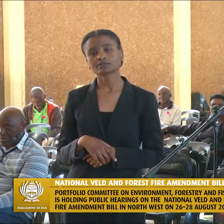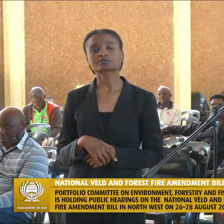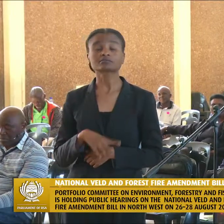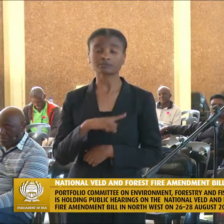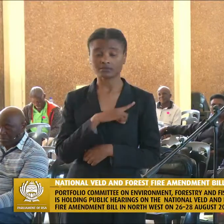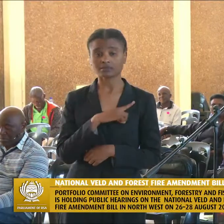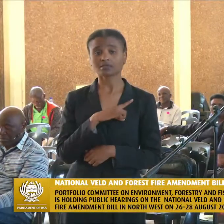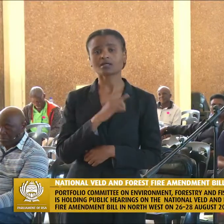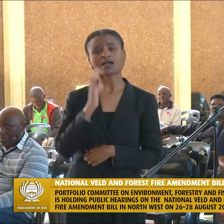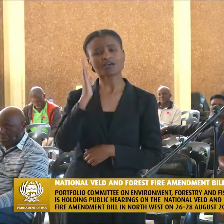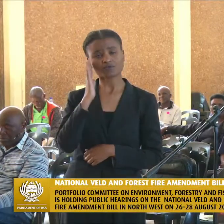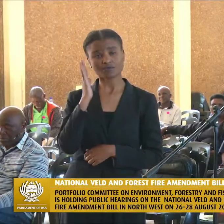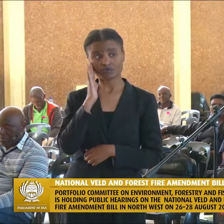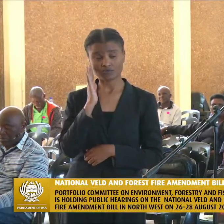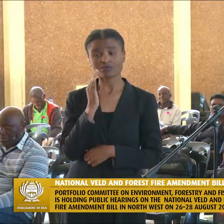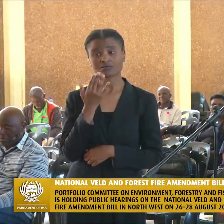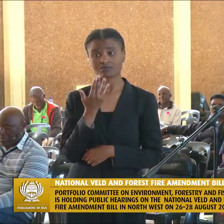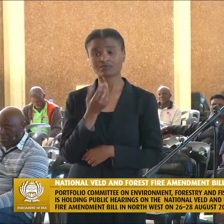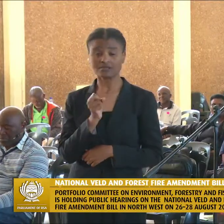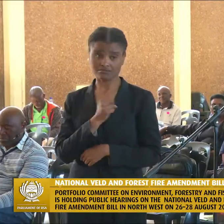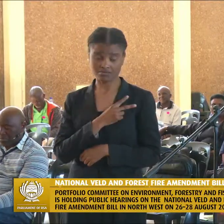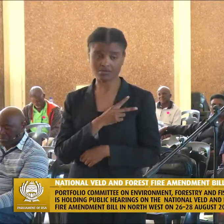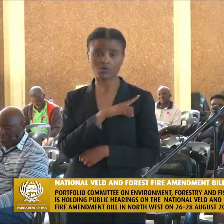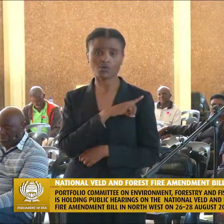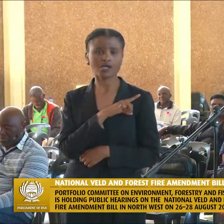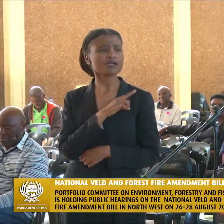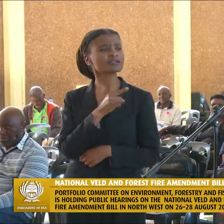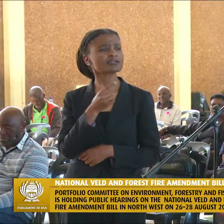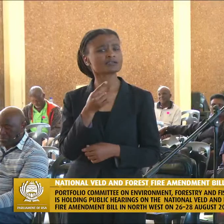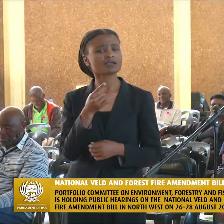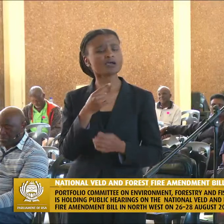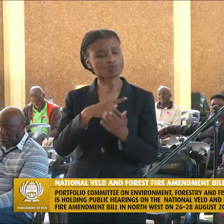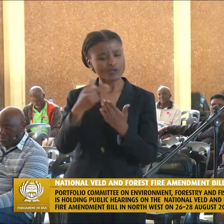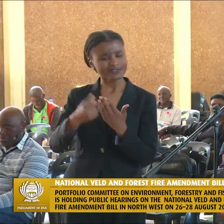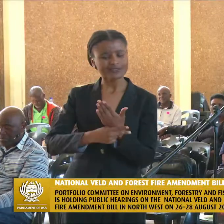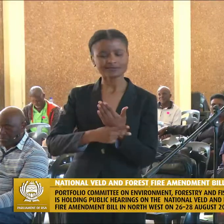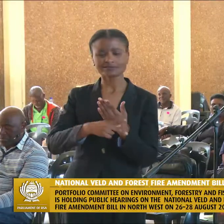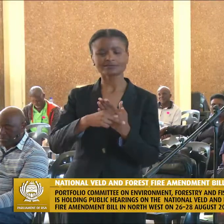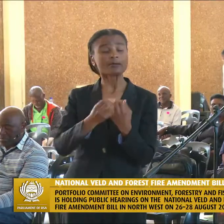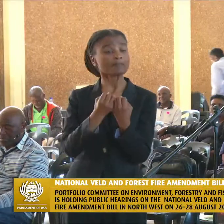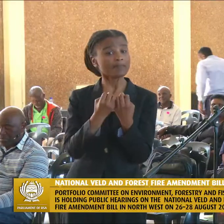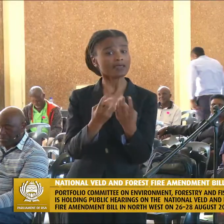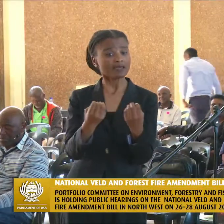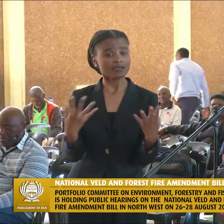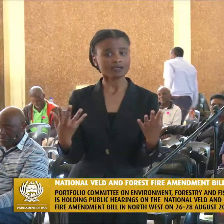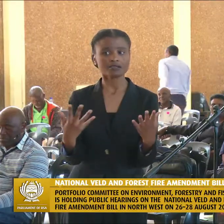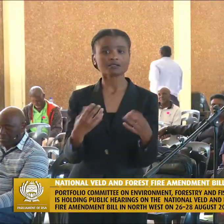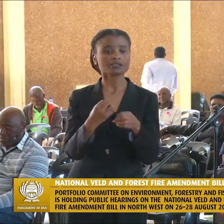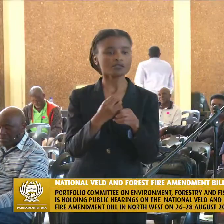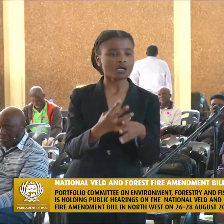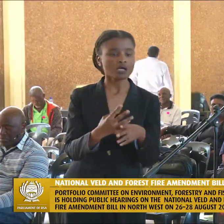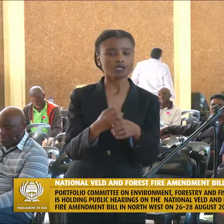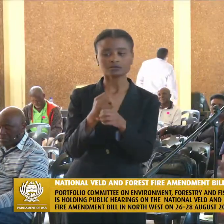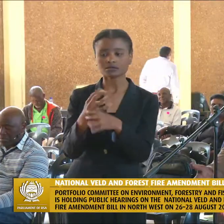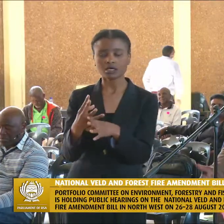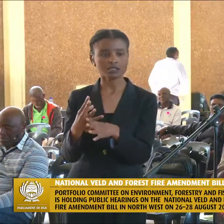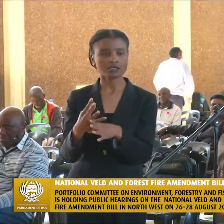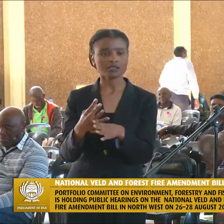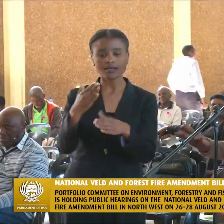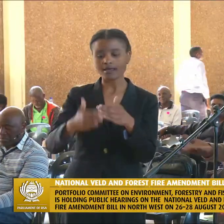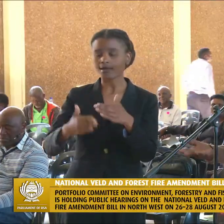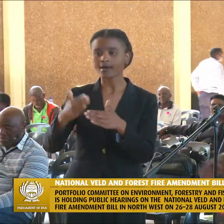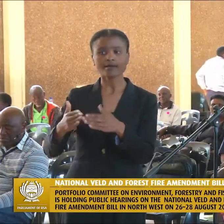i know this is happening because we do have many projects which are incomplete six months seven